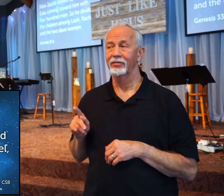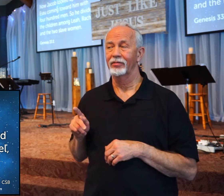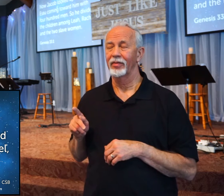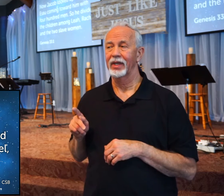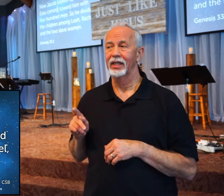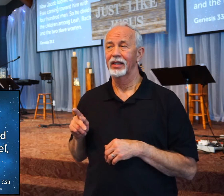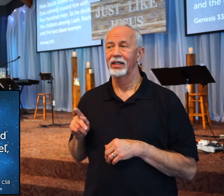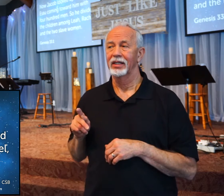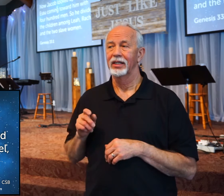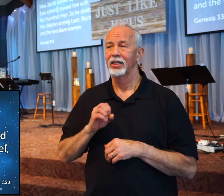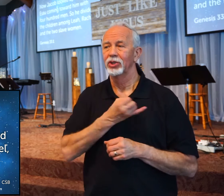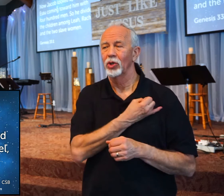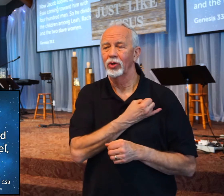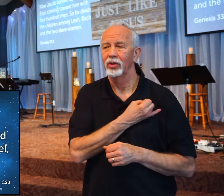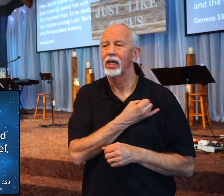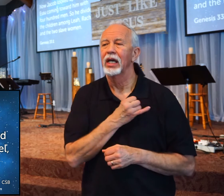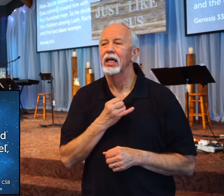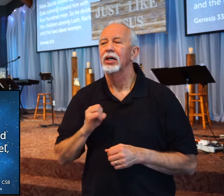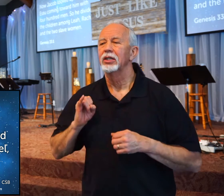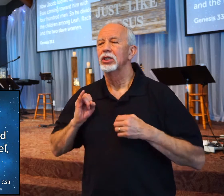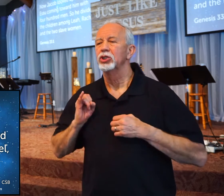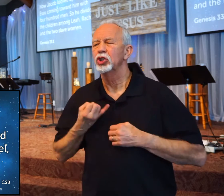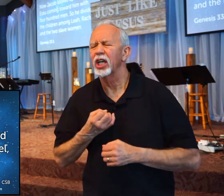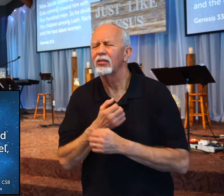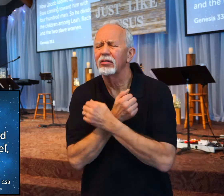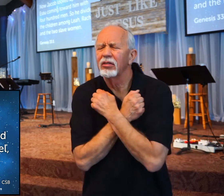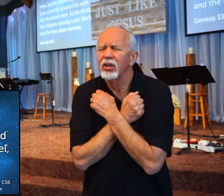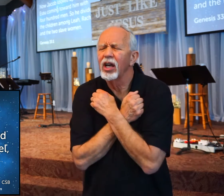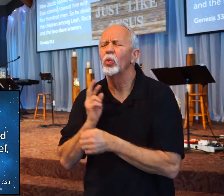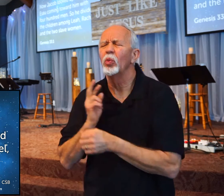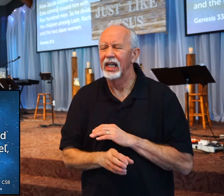Joseph loved Rachel deeply. He loved her the most.